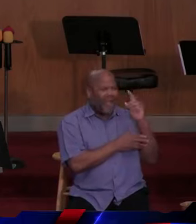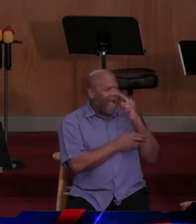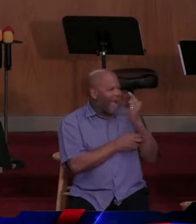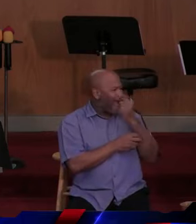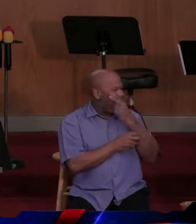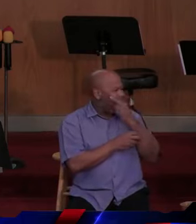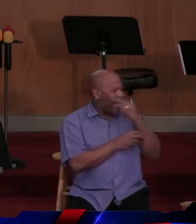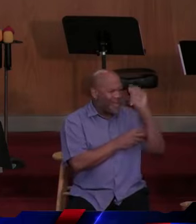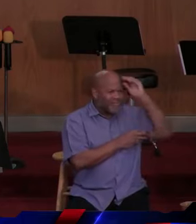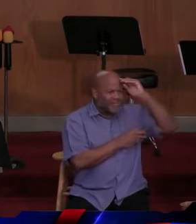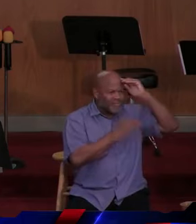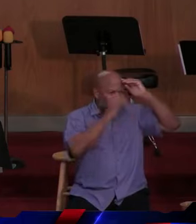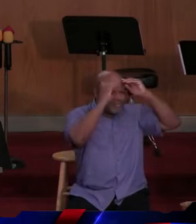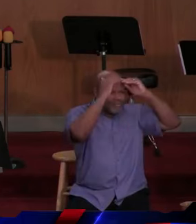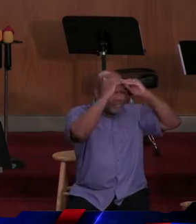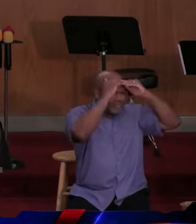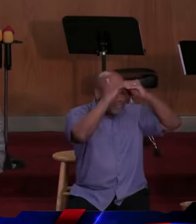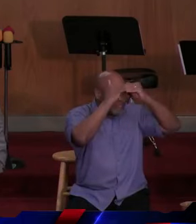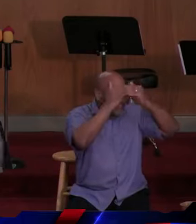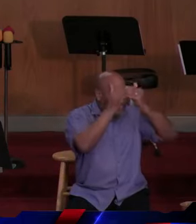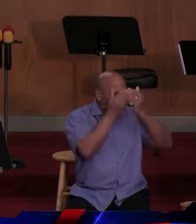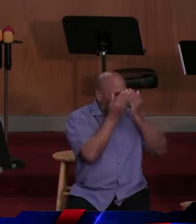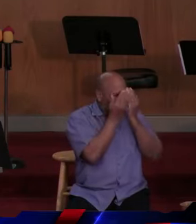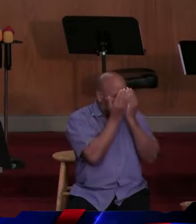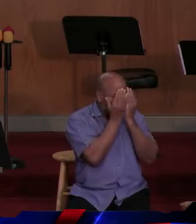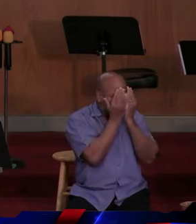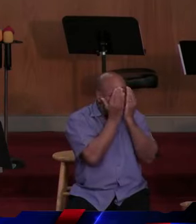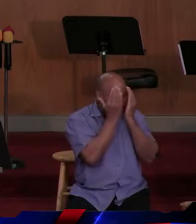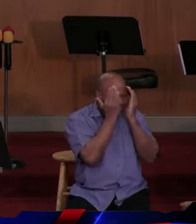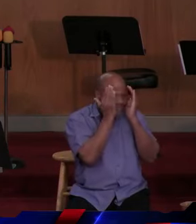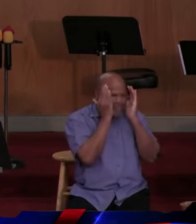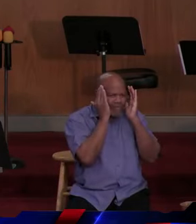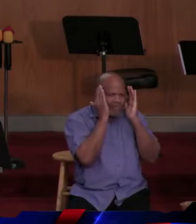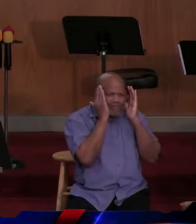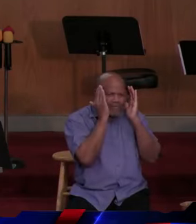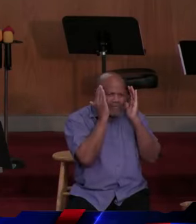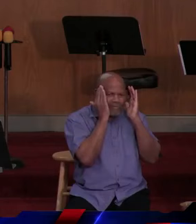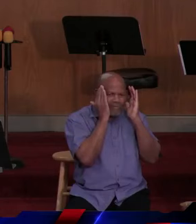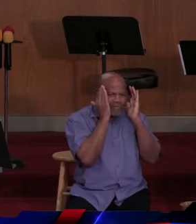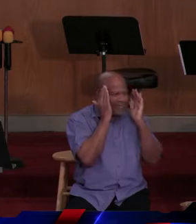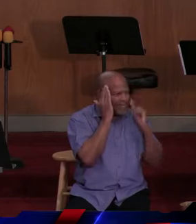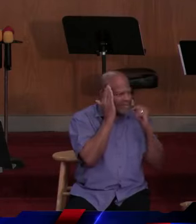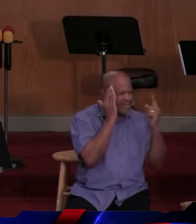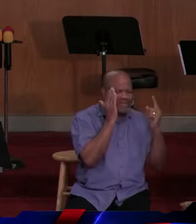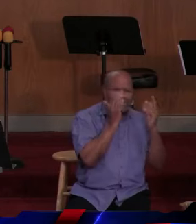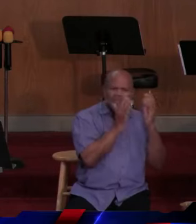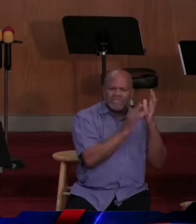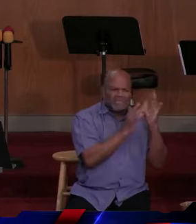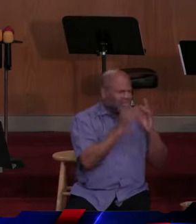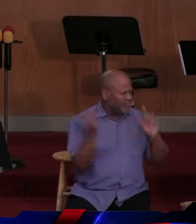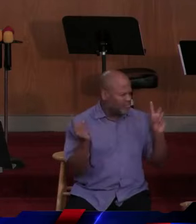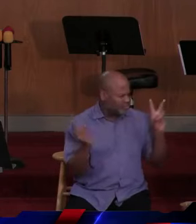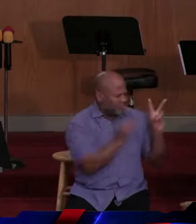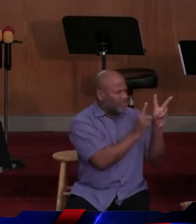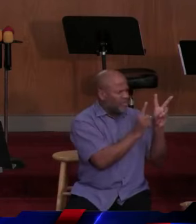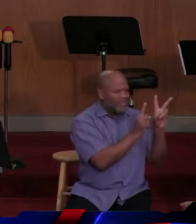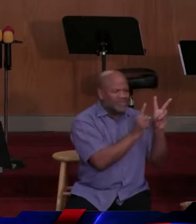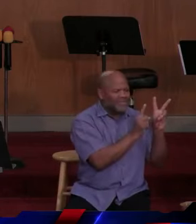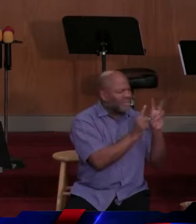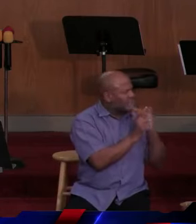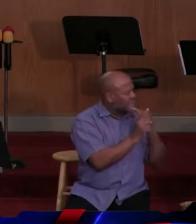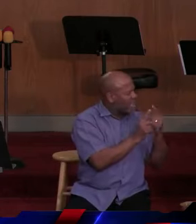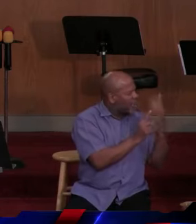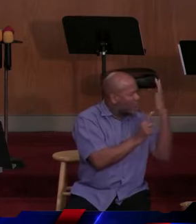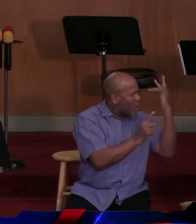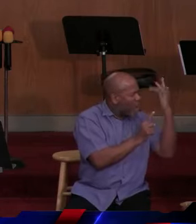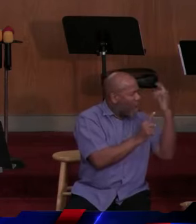could not, should not know him. Now watch this. We can talk about why would Jesus run up on them and then cover their eyes. It doesn't say actually